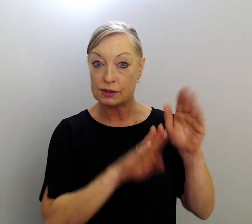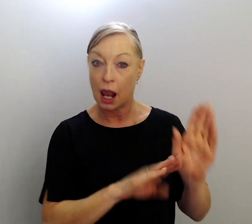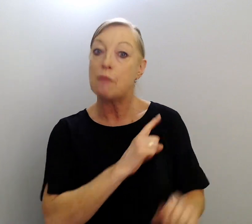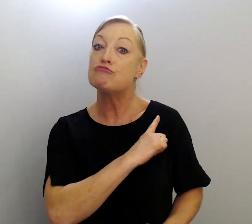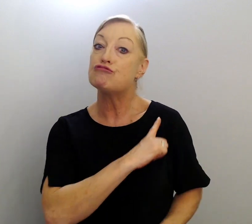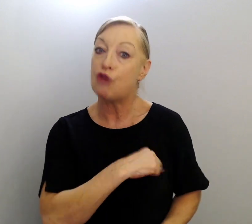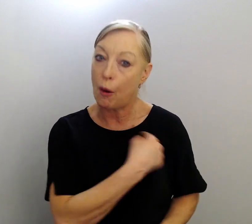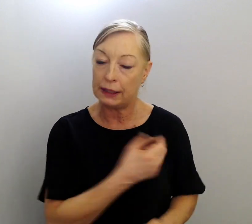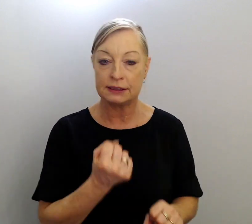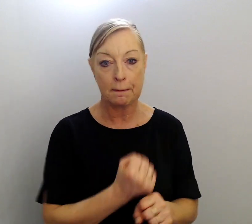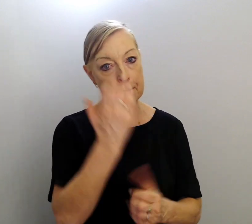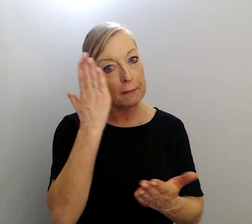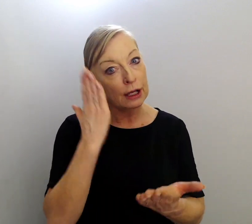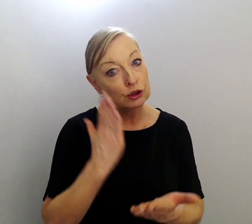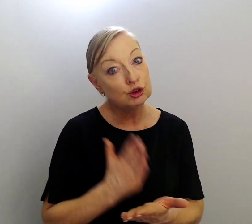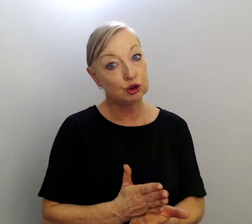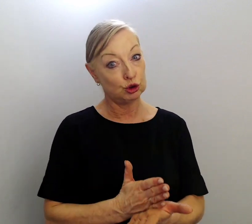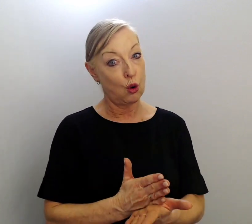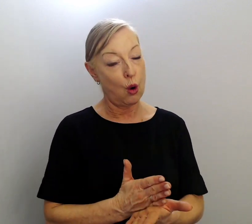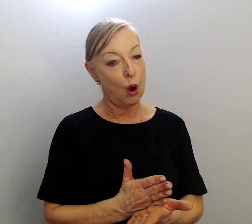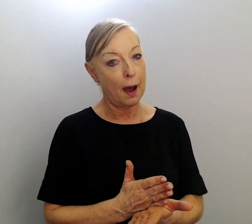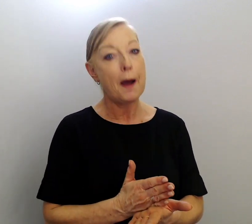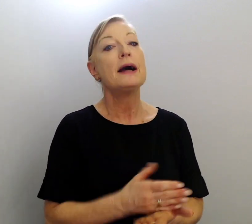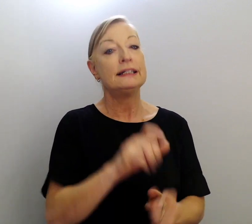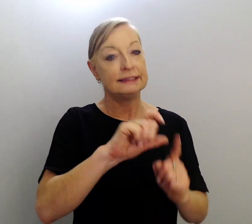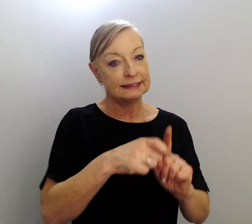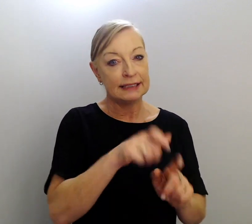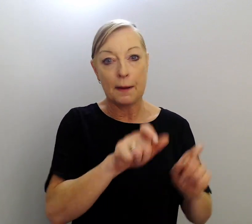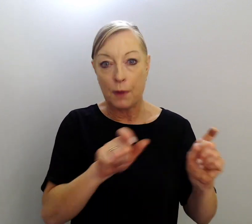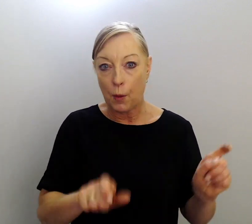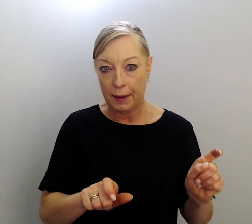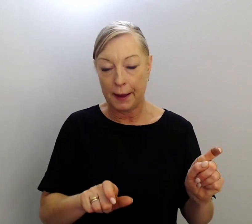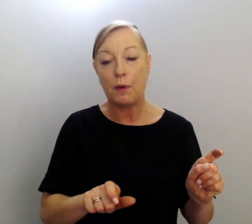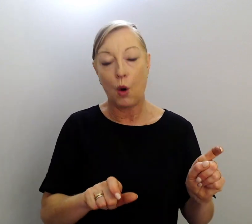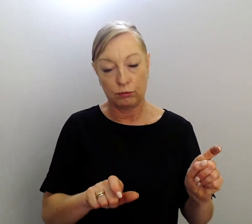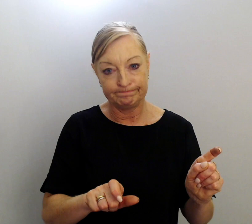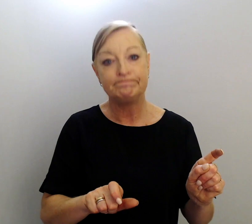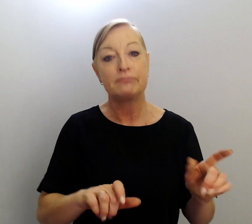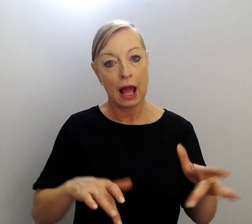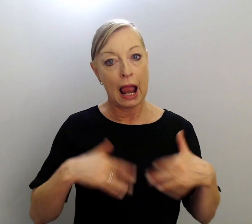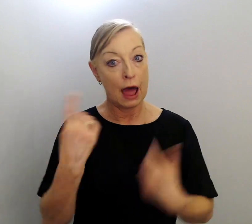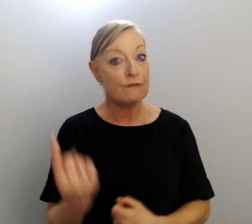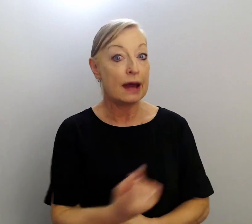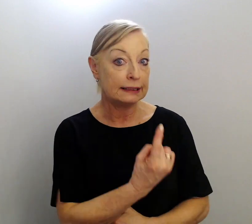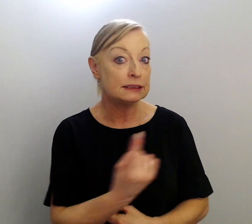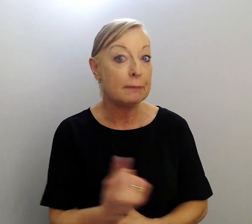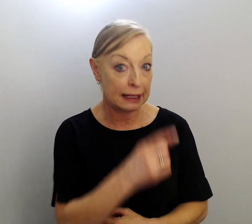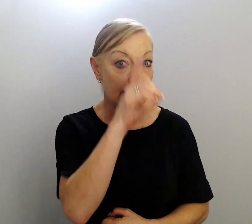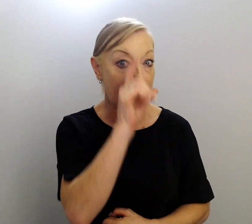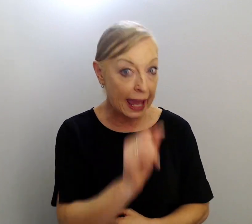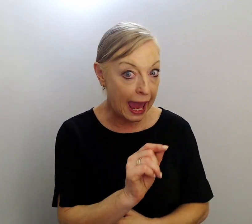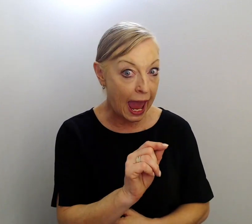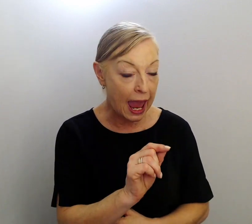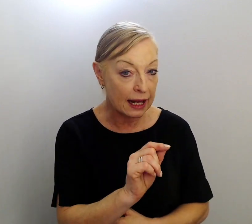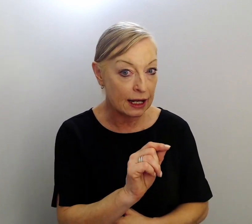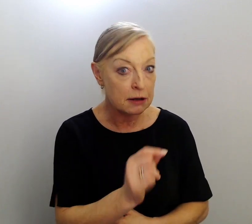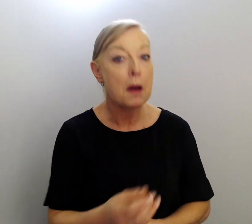CRPD, Aotearoa New Zealand promised to enable persons with disabilities to live